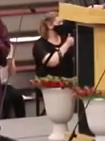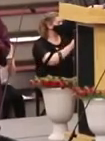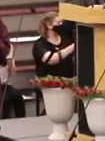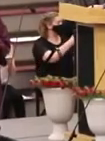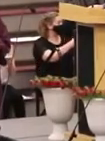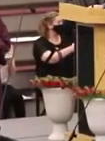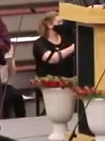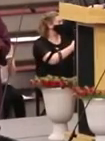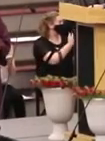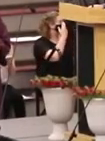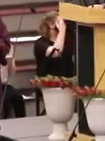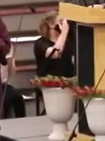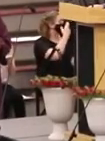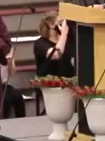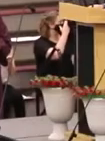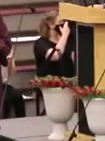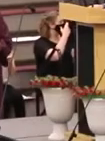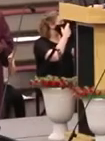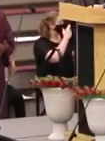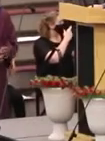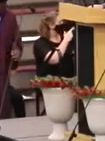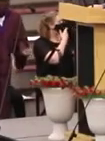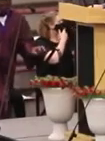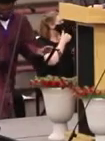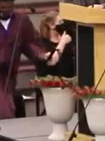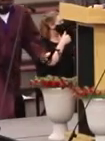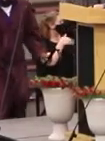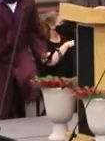DeAndre Giovan Alessandro Butler.